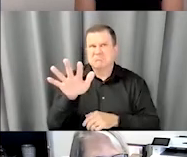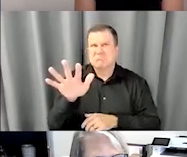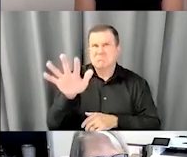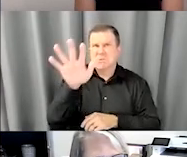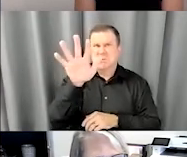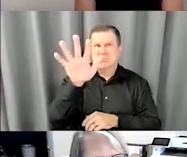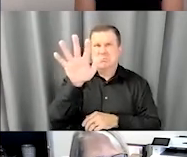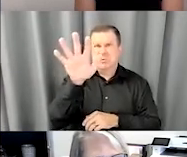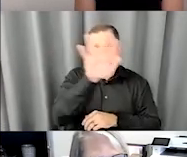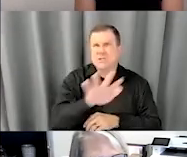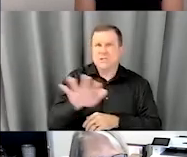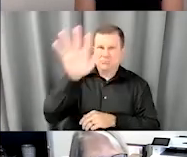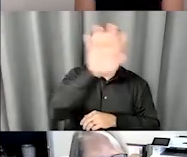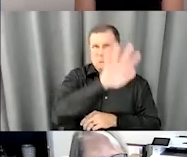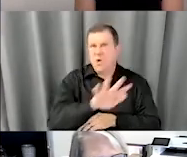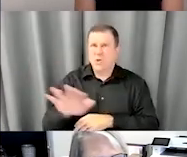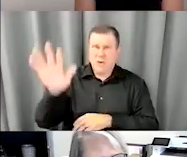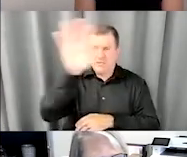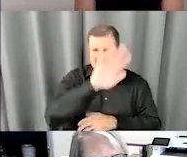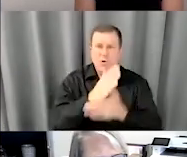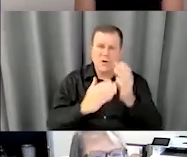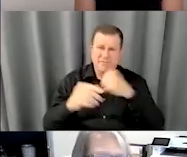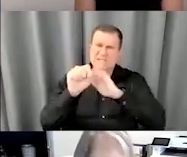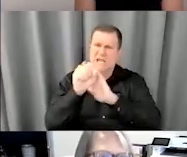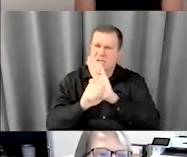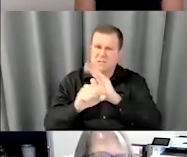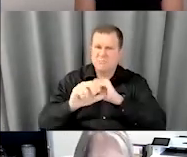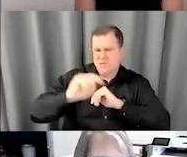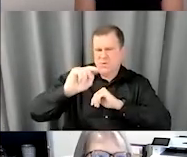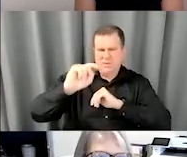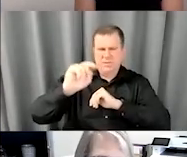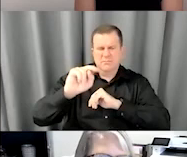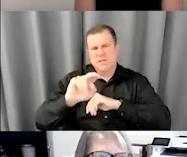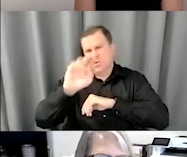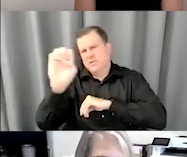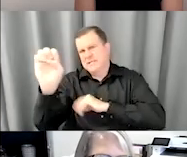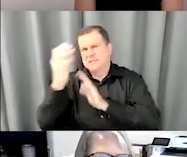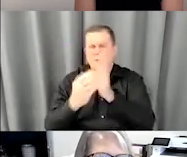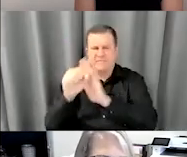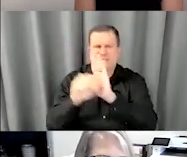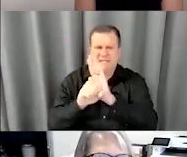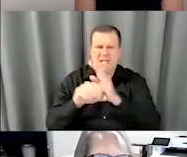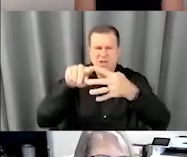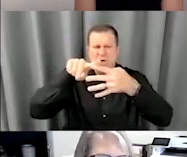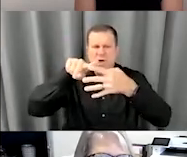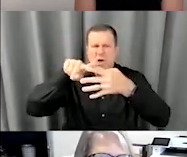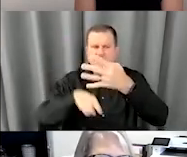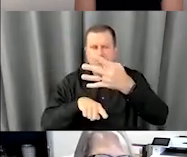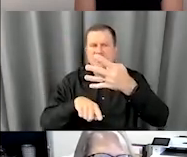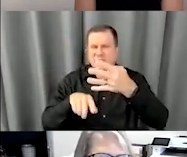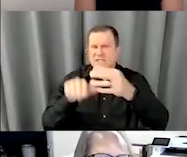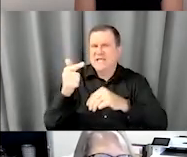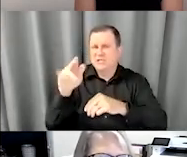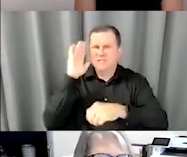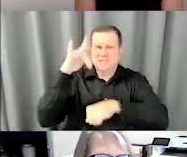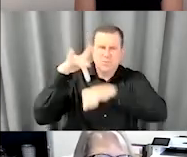services pretty much all around this part of the state, in the northeast part of the state. All four